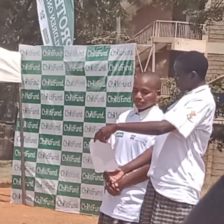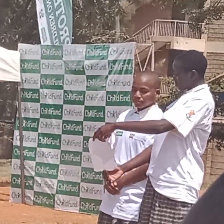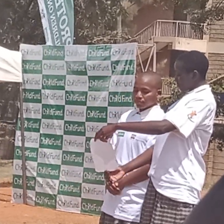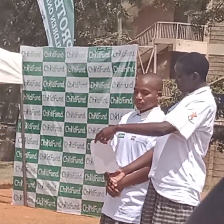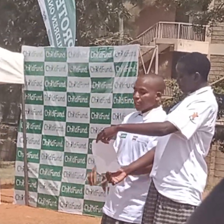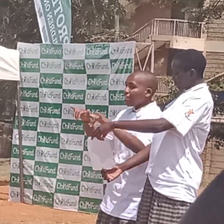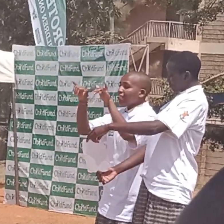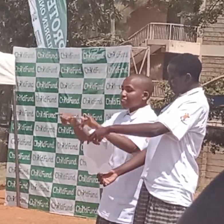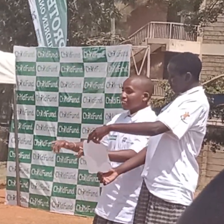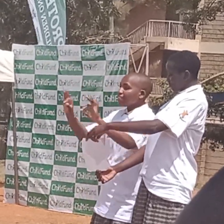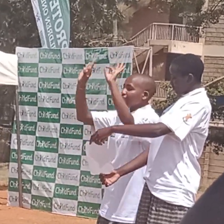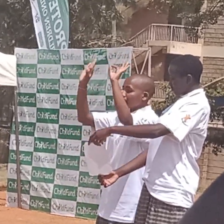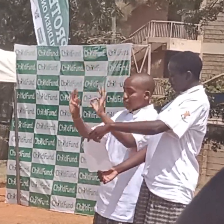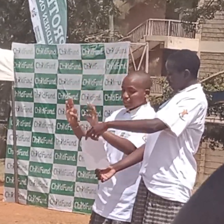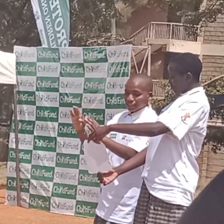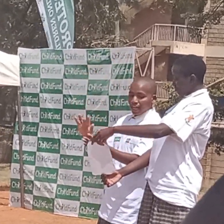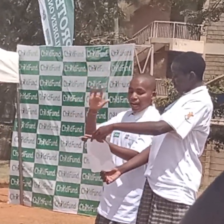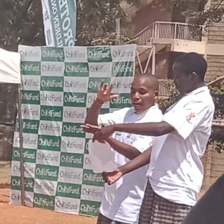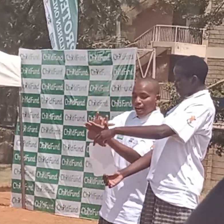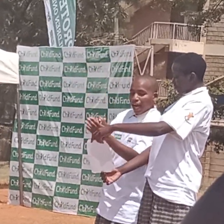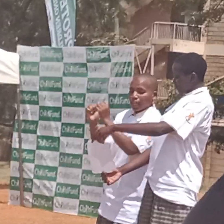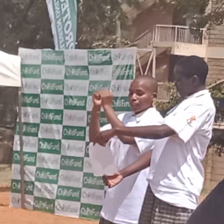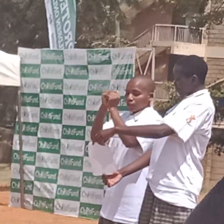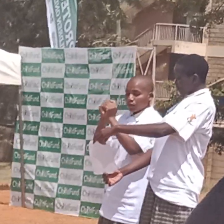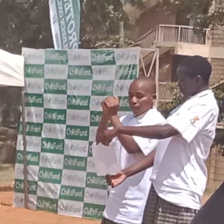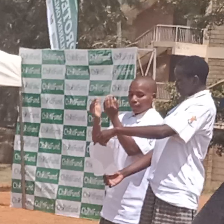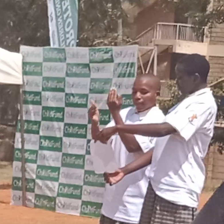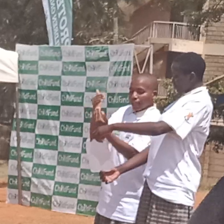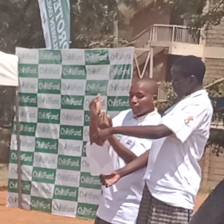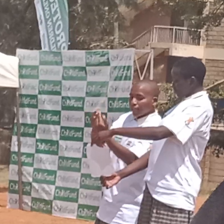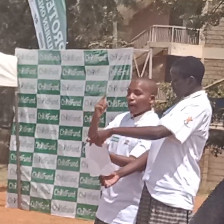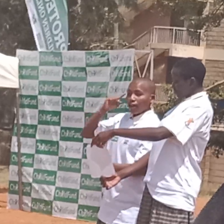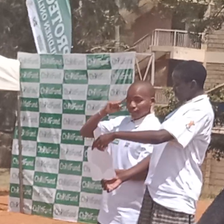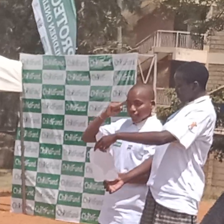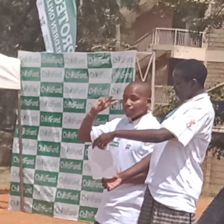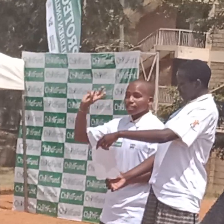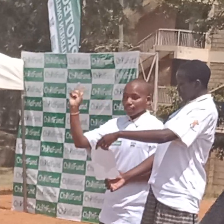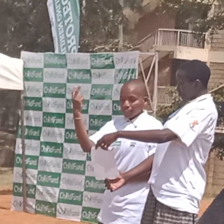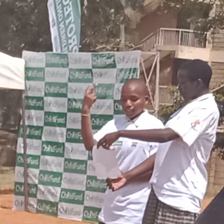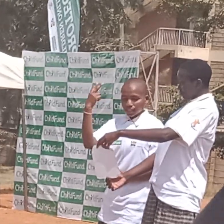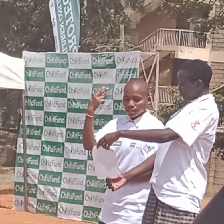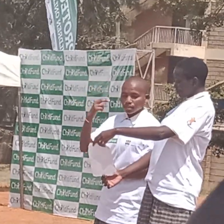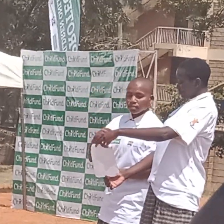the topic is stay smart, stay safe.